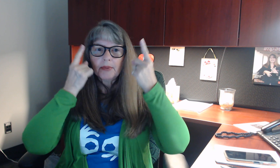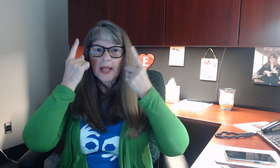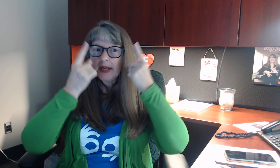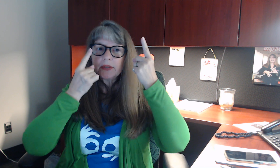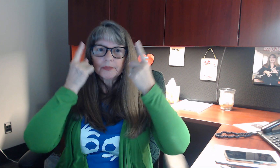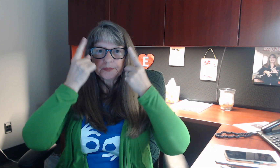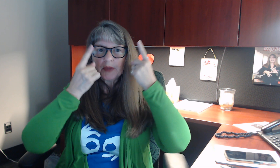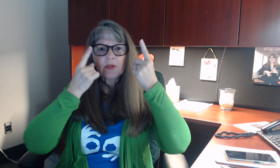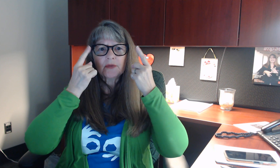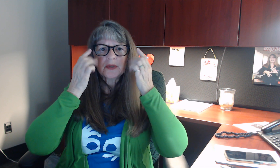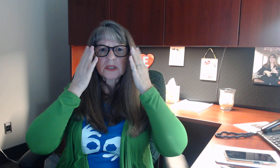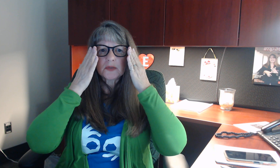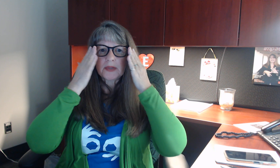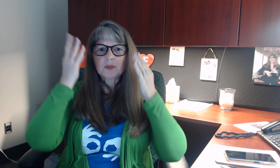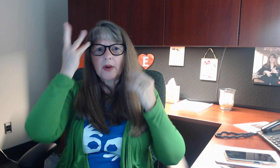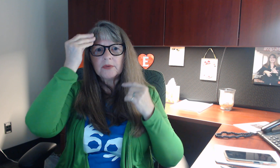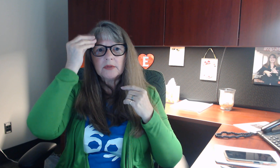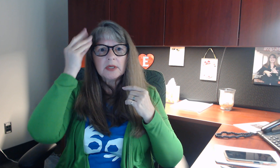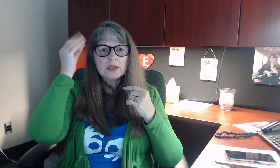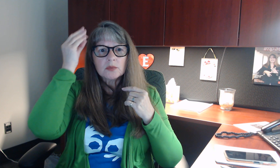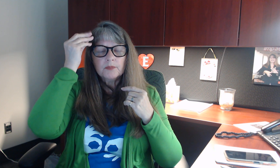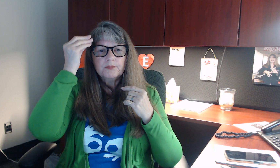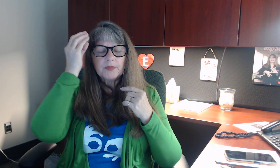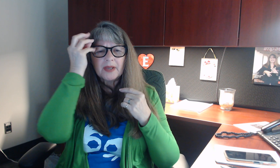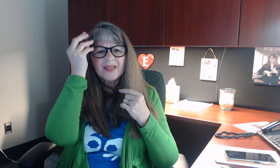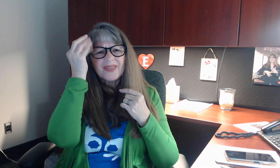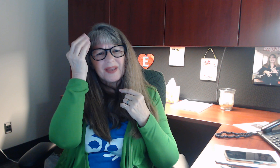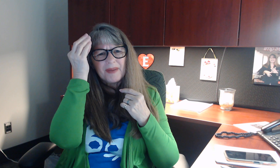contemplate, and there's different signs for that. I've done this. Think about it.